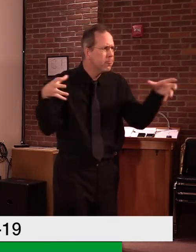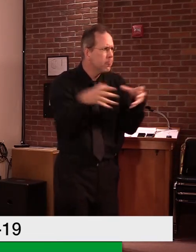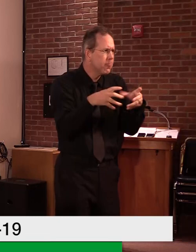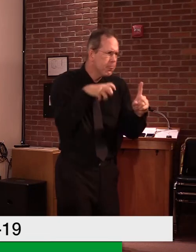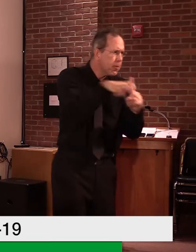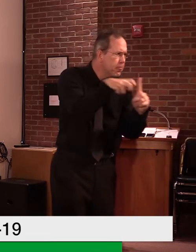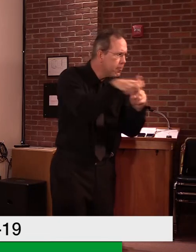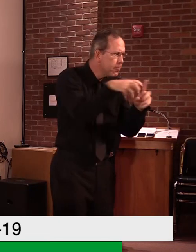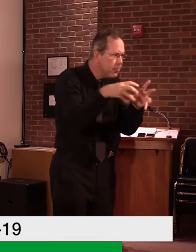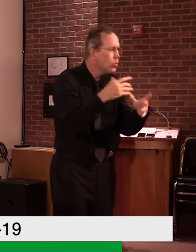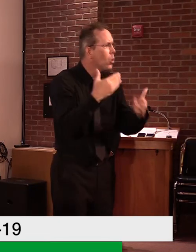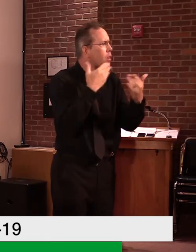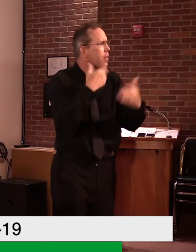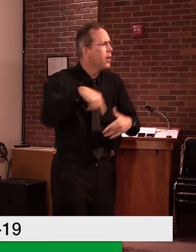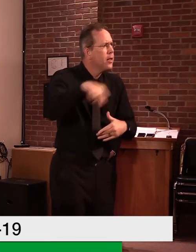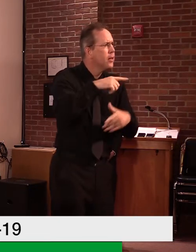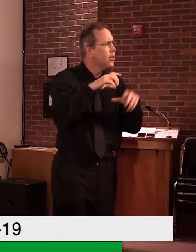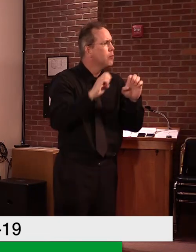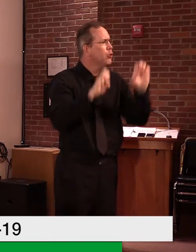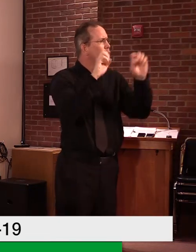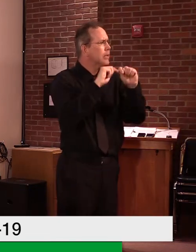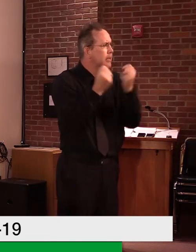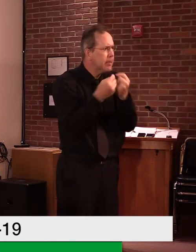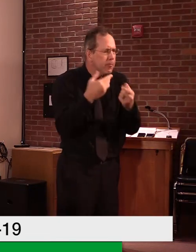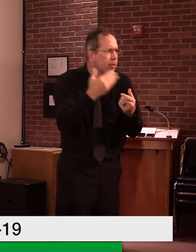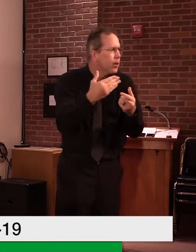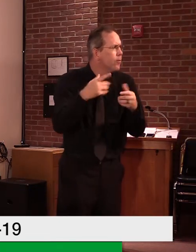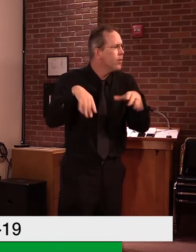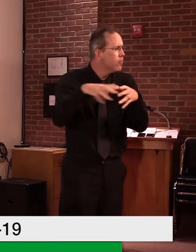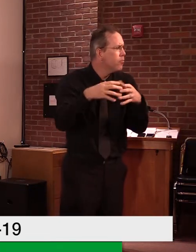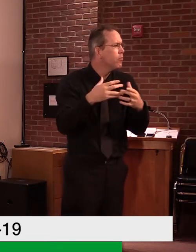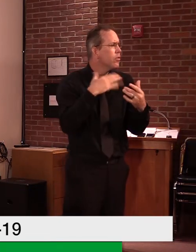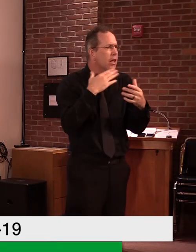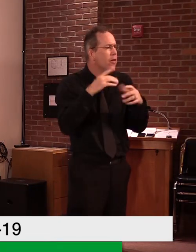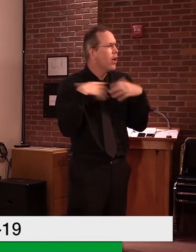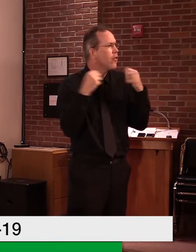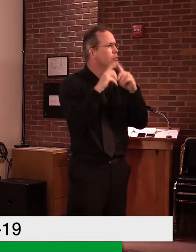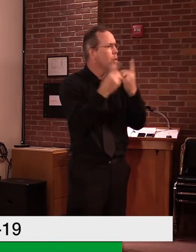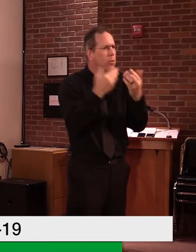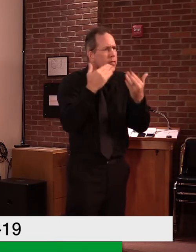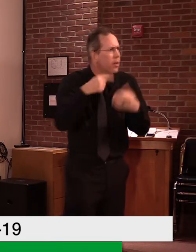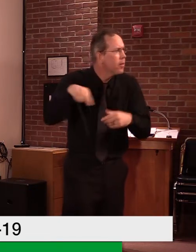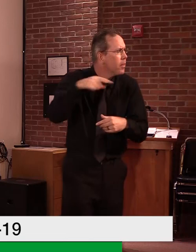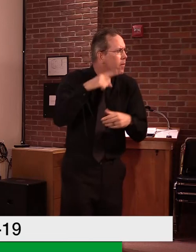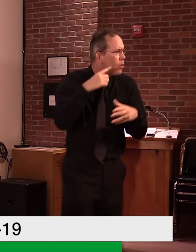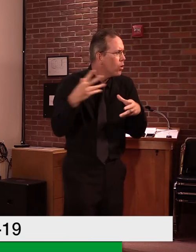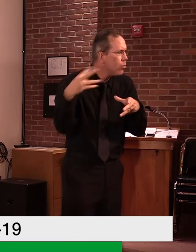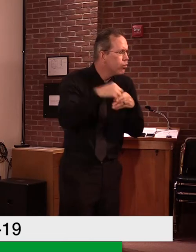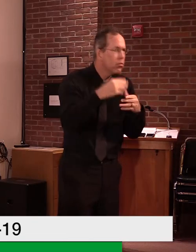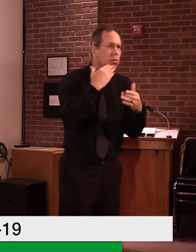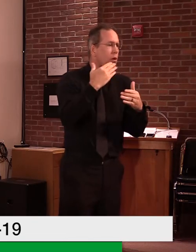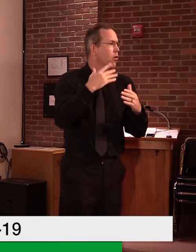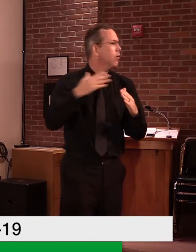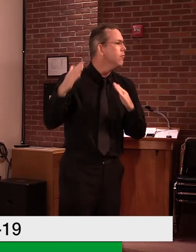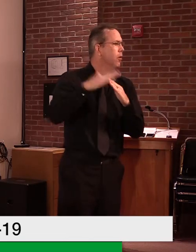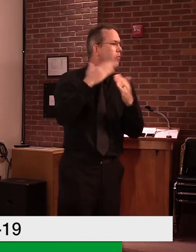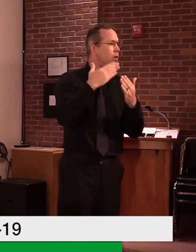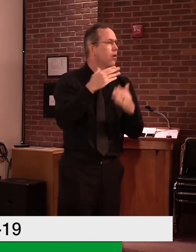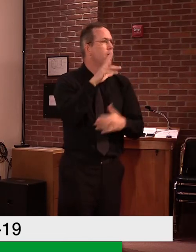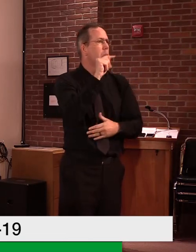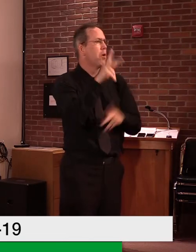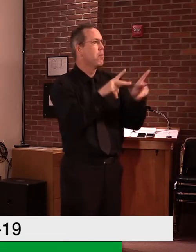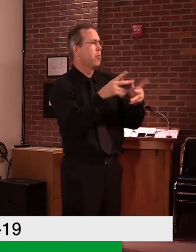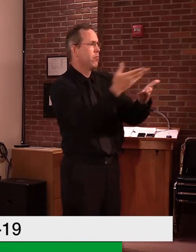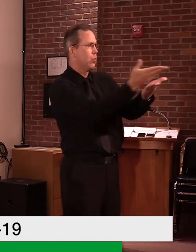teams, and especially Vermonters' willingness to follow guidance and stay safe. I want to thank